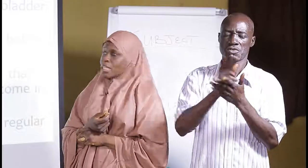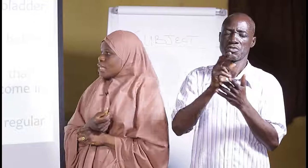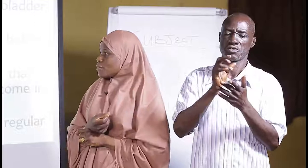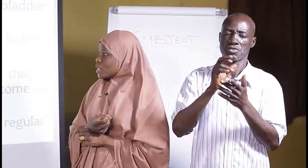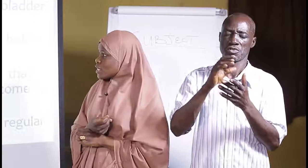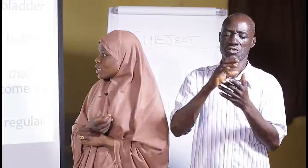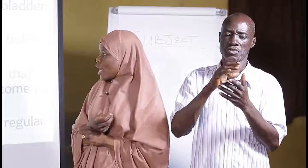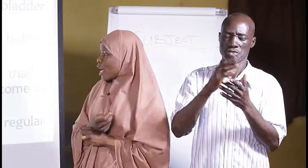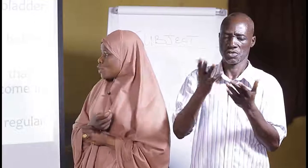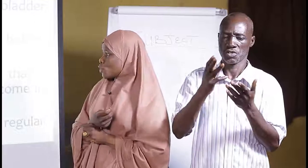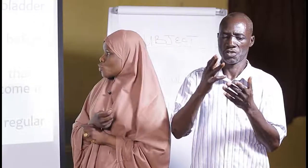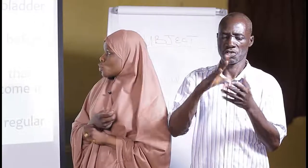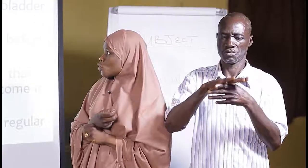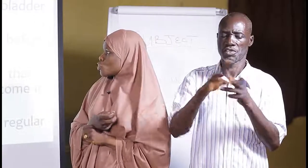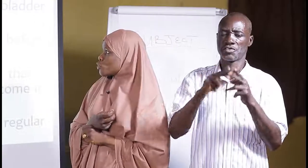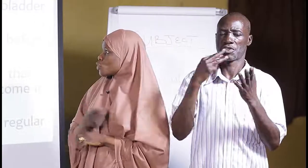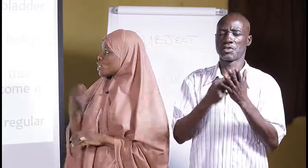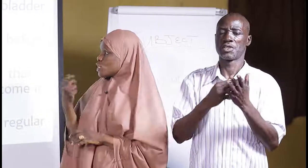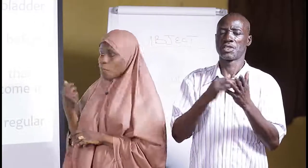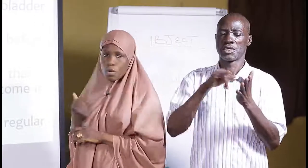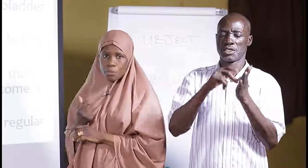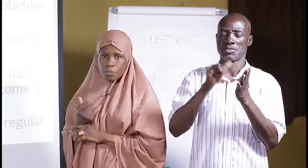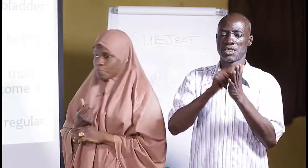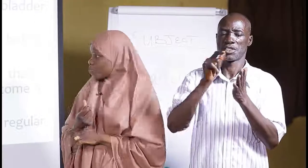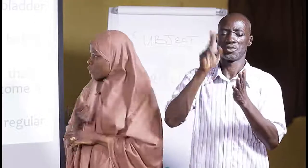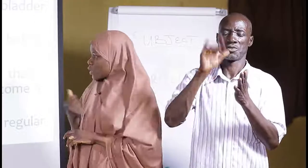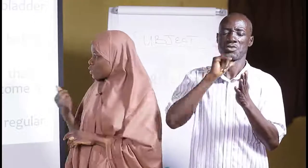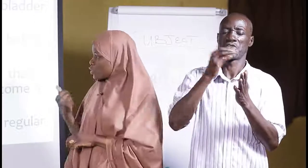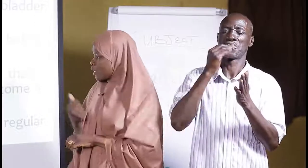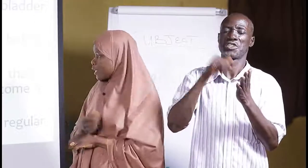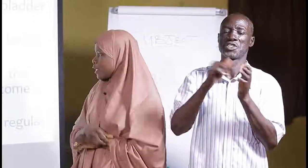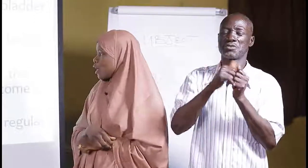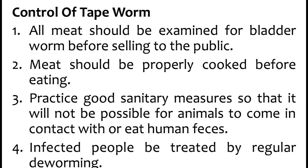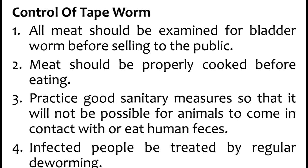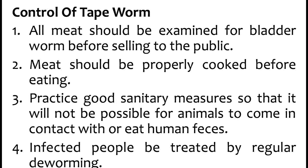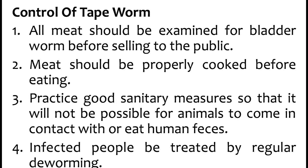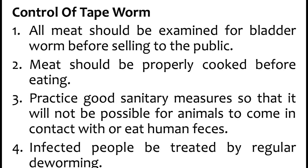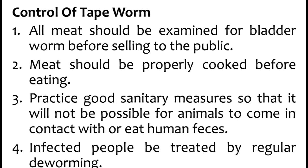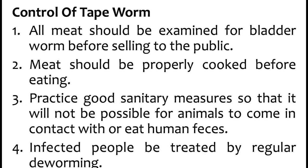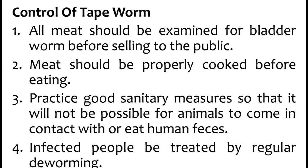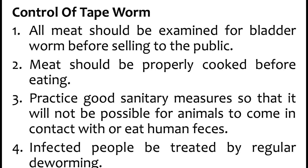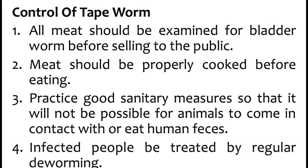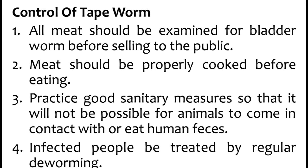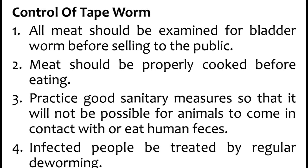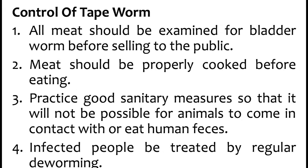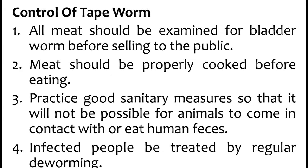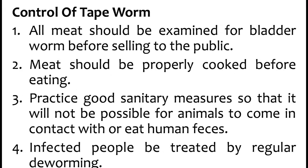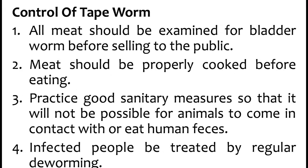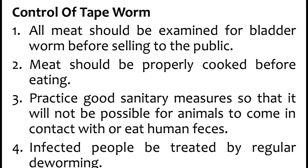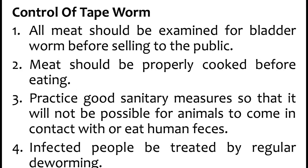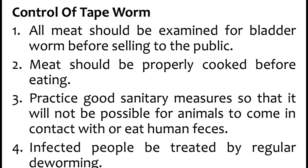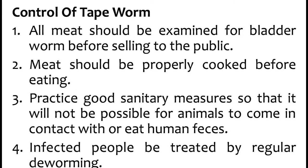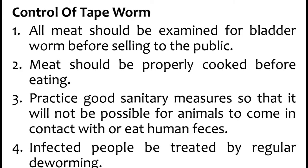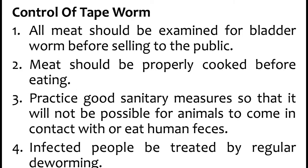properly, it means you are not going to consume it with the tapeworm. Thirdly, practice good